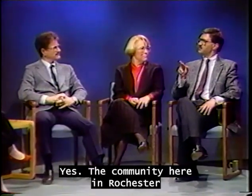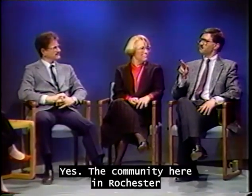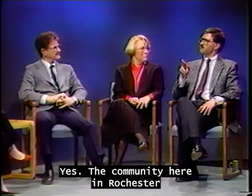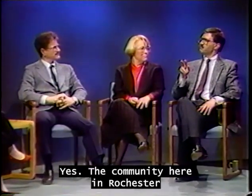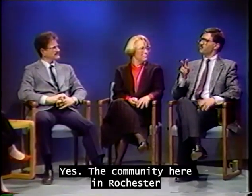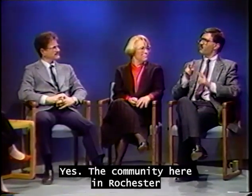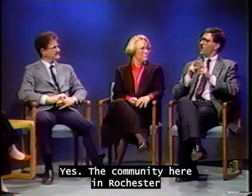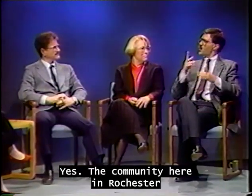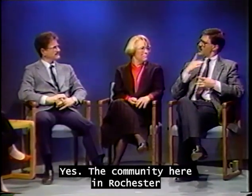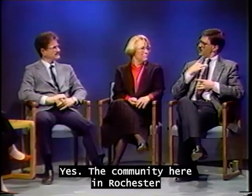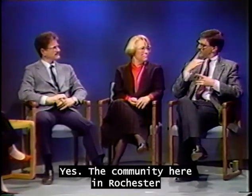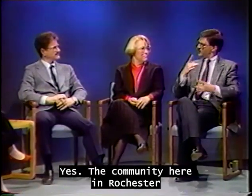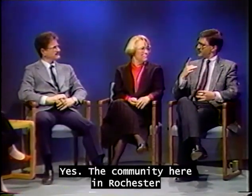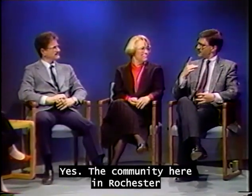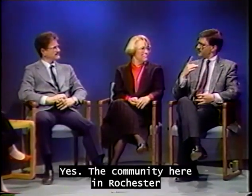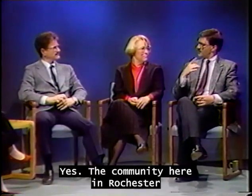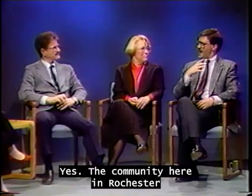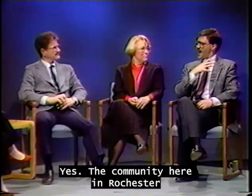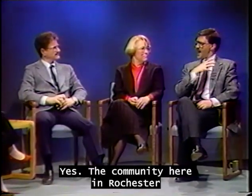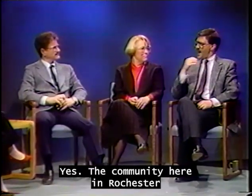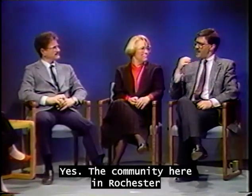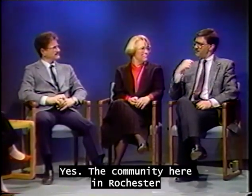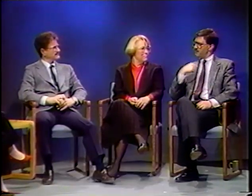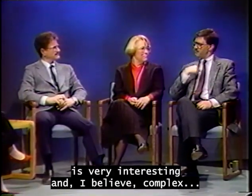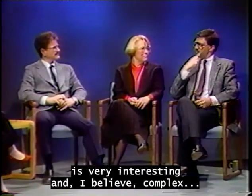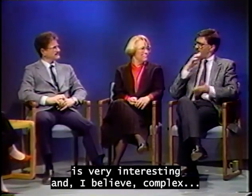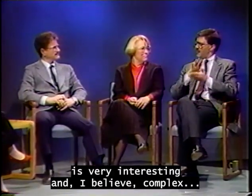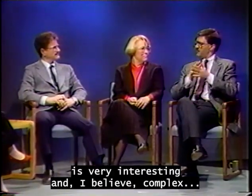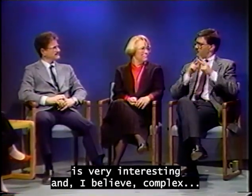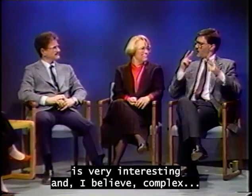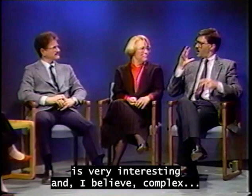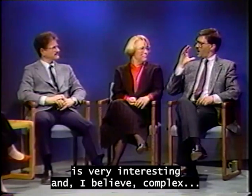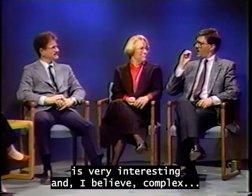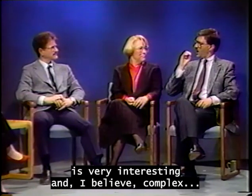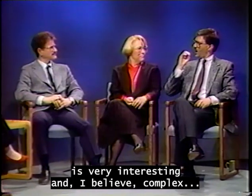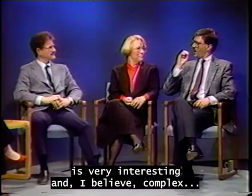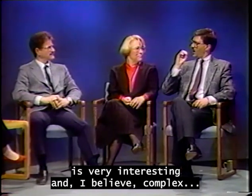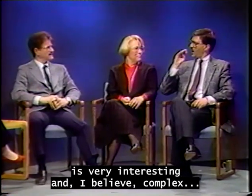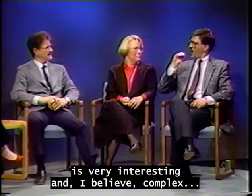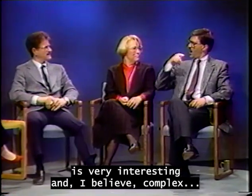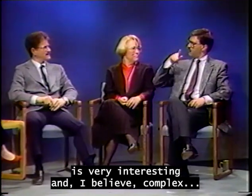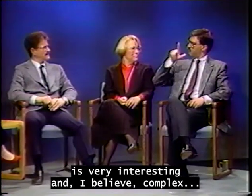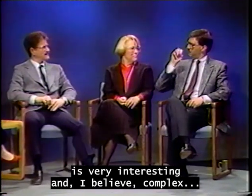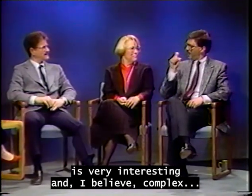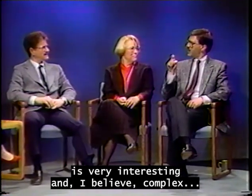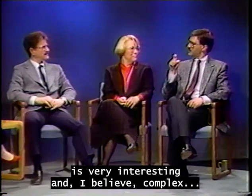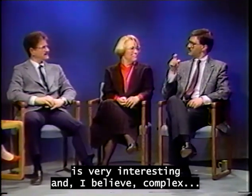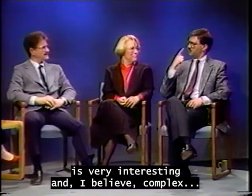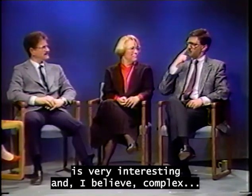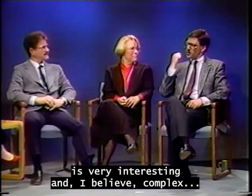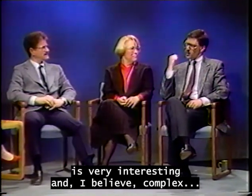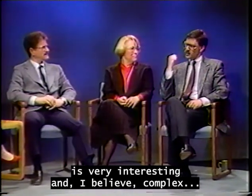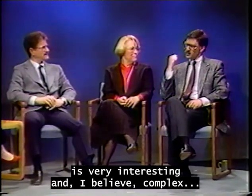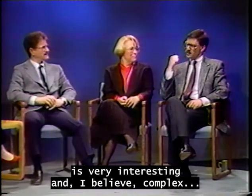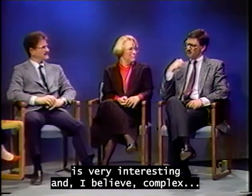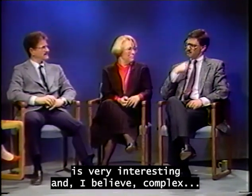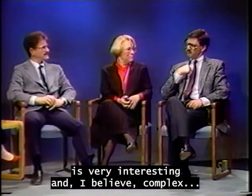Yes, the community here in Rochester is very interesting and I